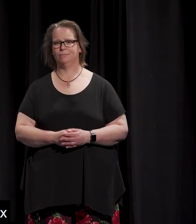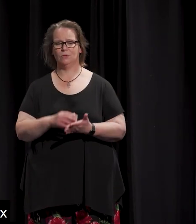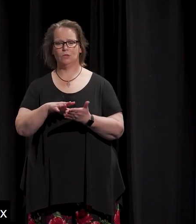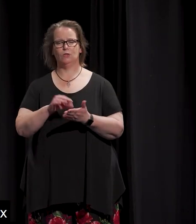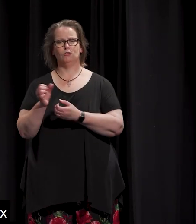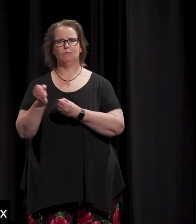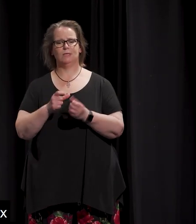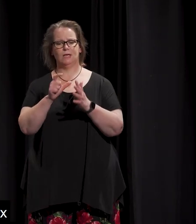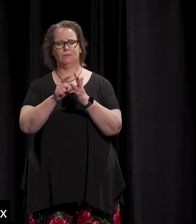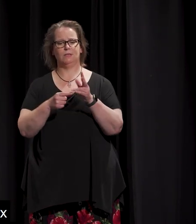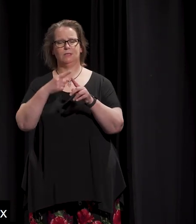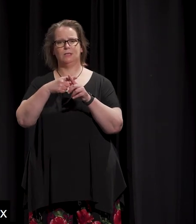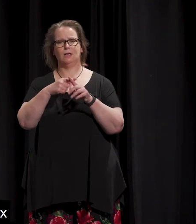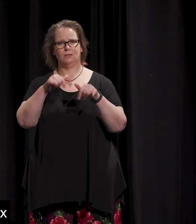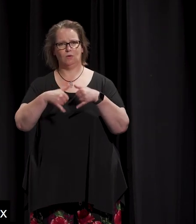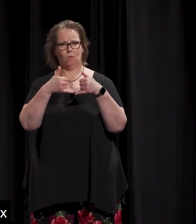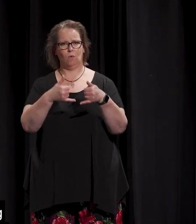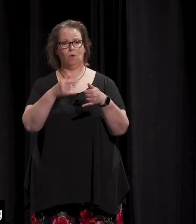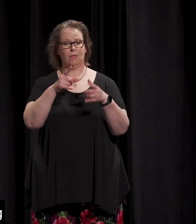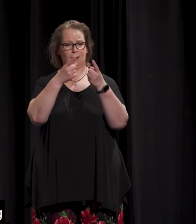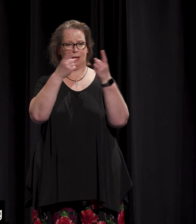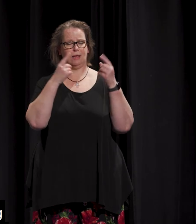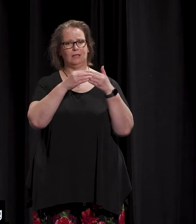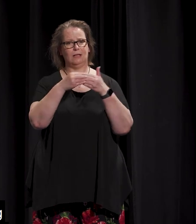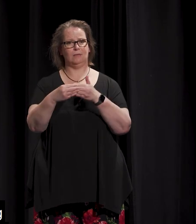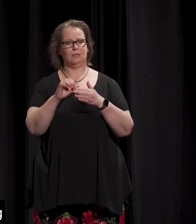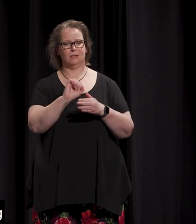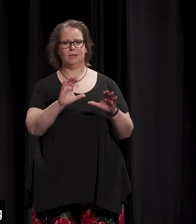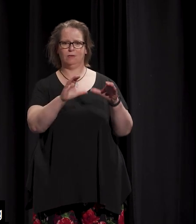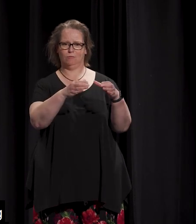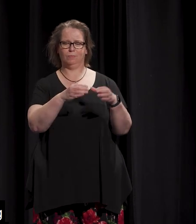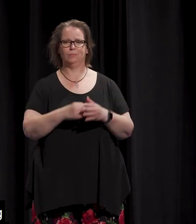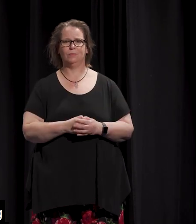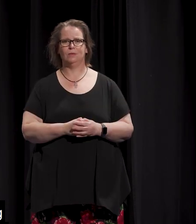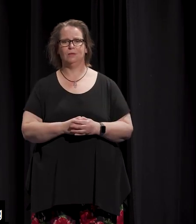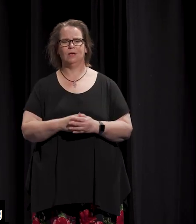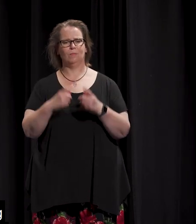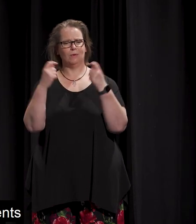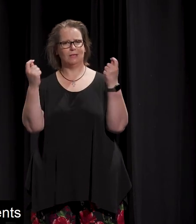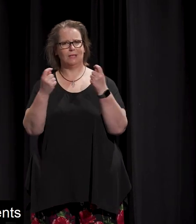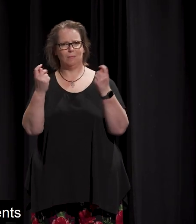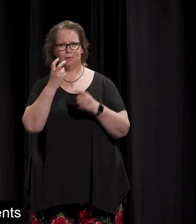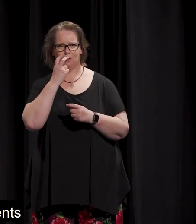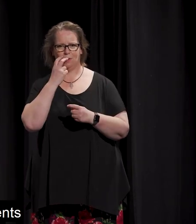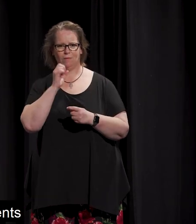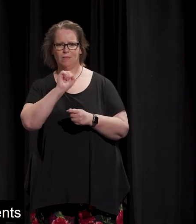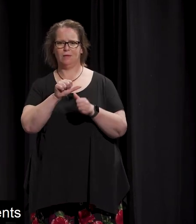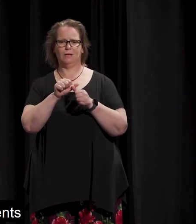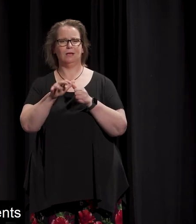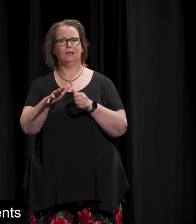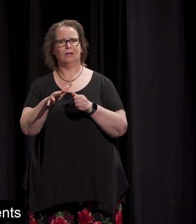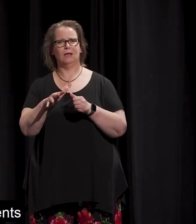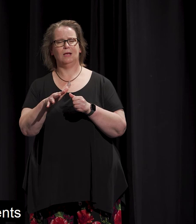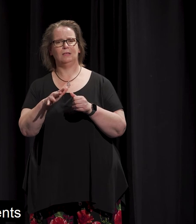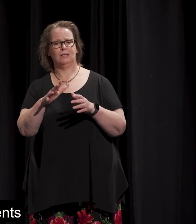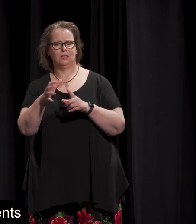Students receiving the Dux Award are academic leaders of their cohort. They're being celebrated this evening for their outstanding achievements